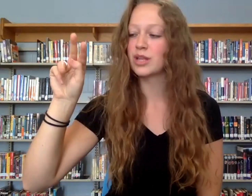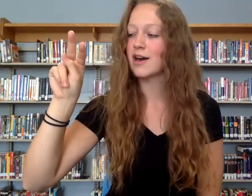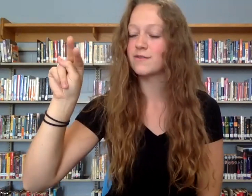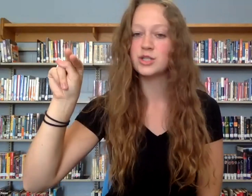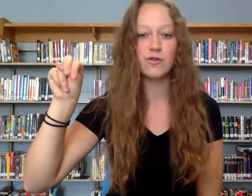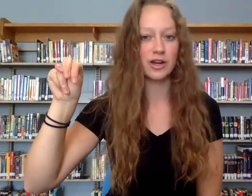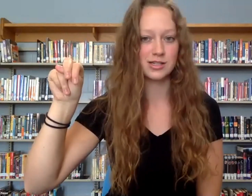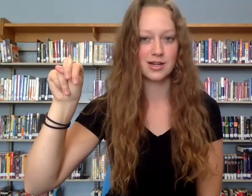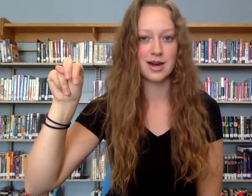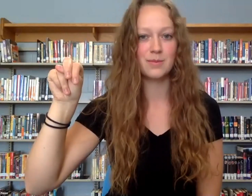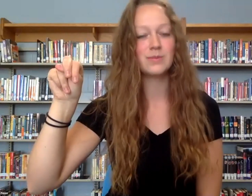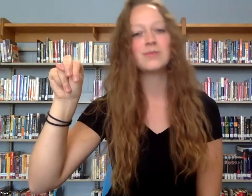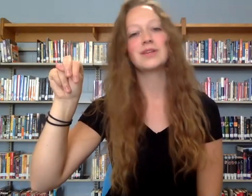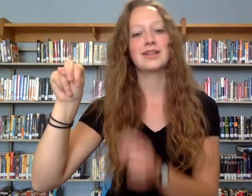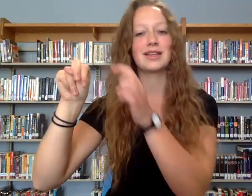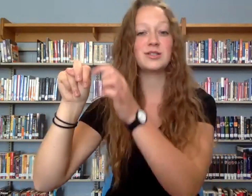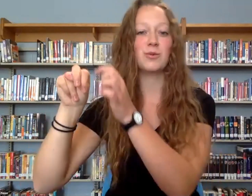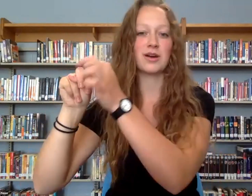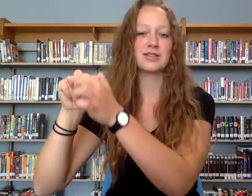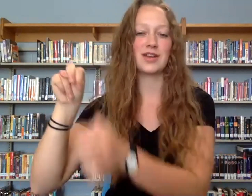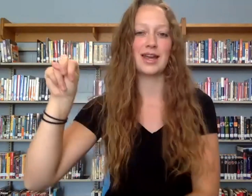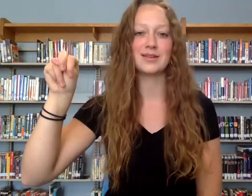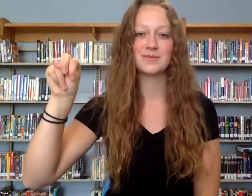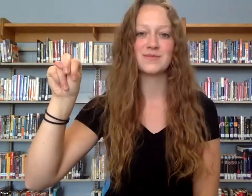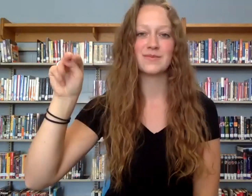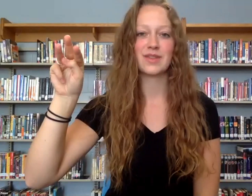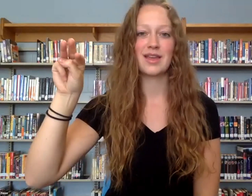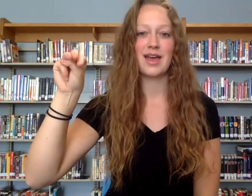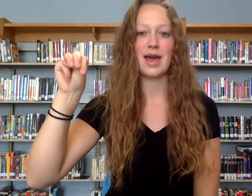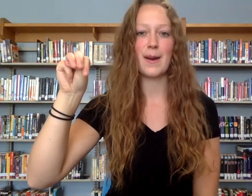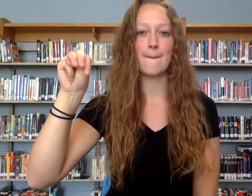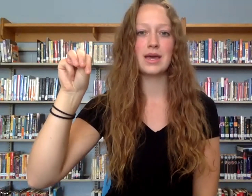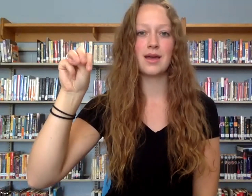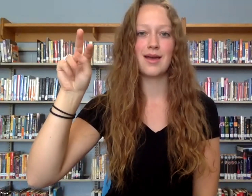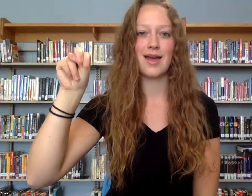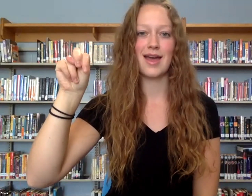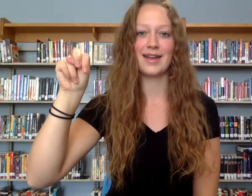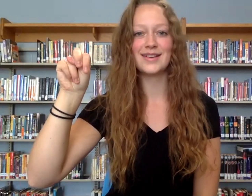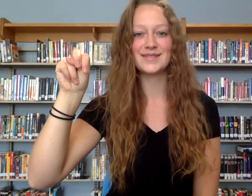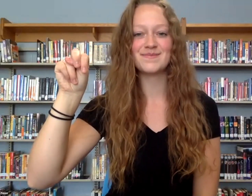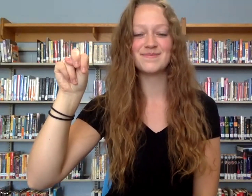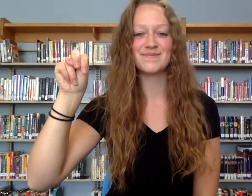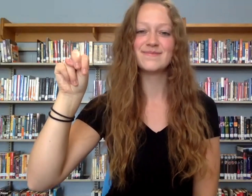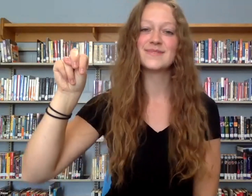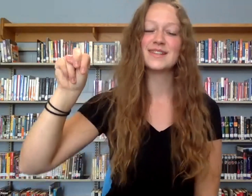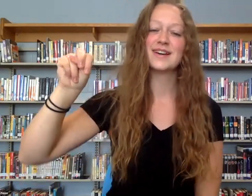have 2 fingers on top, like the 2 parts of an N. M, N. All